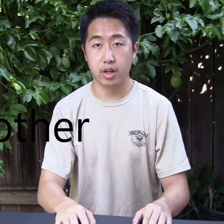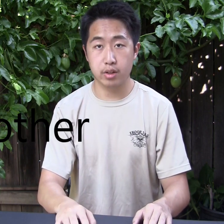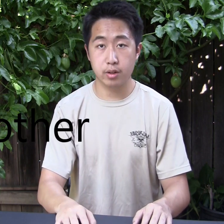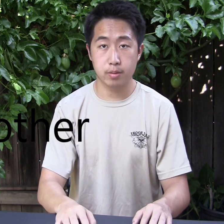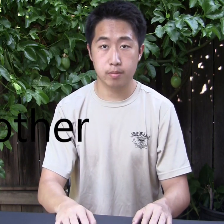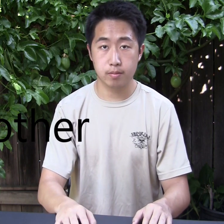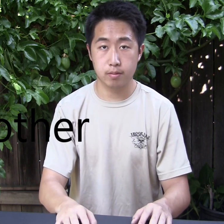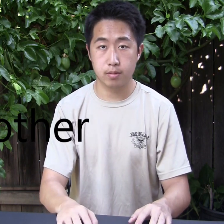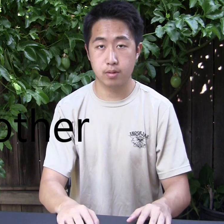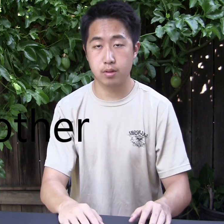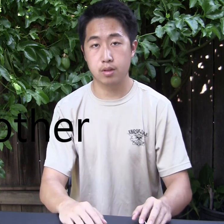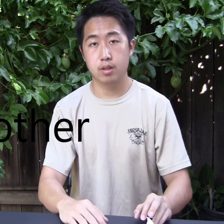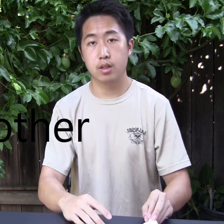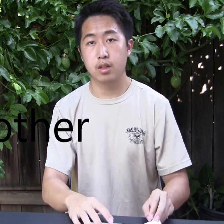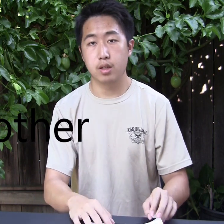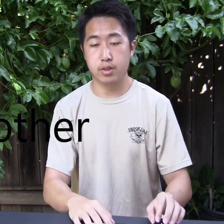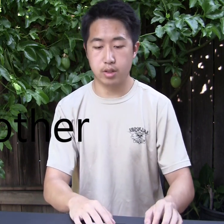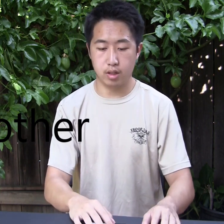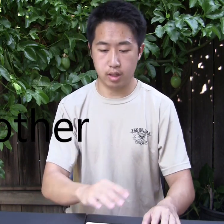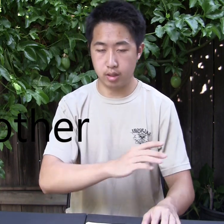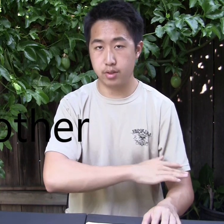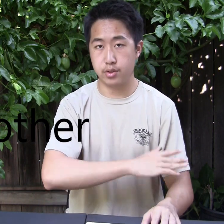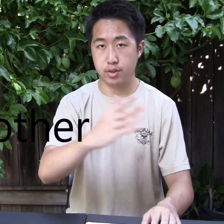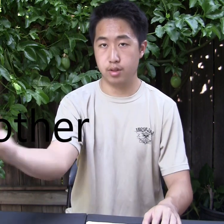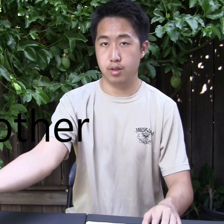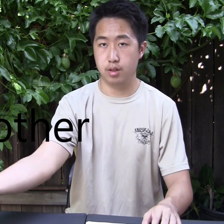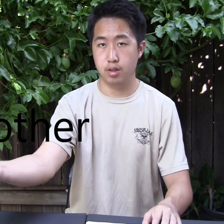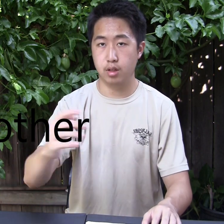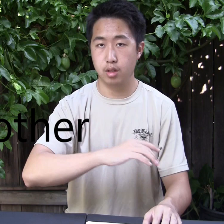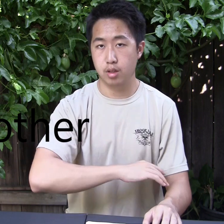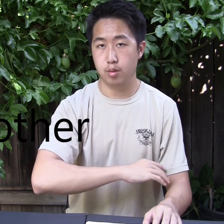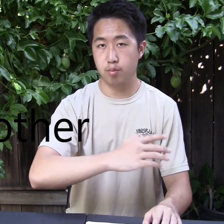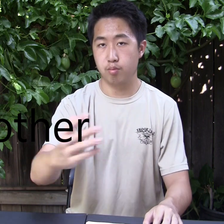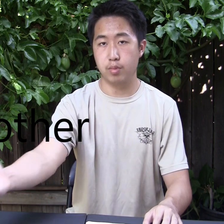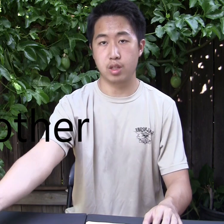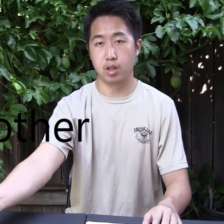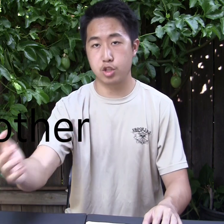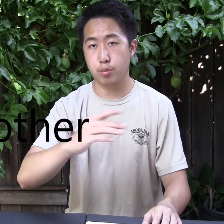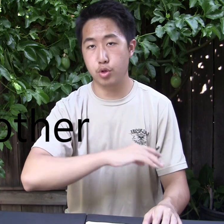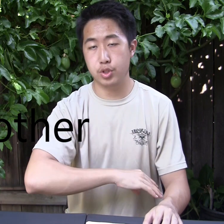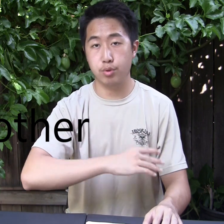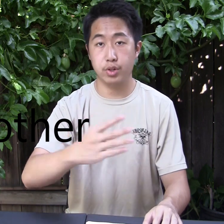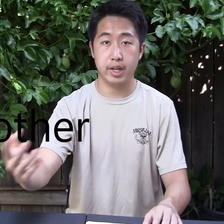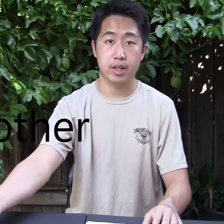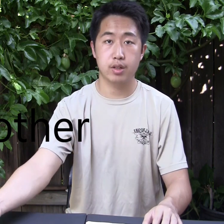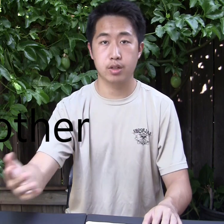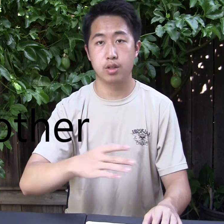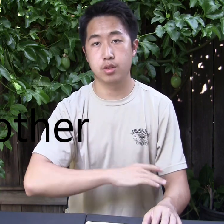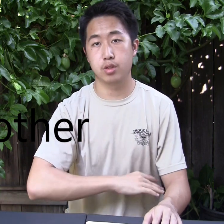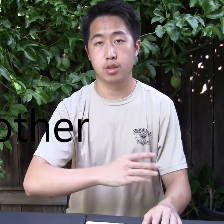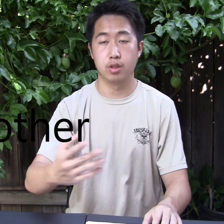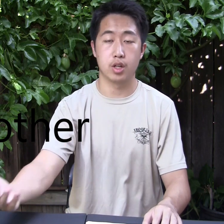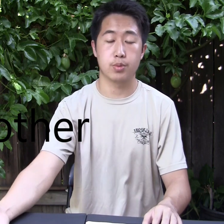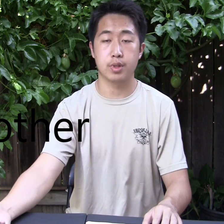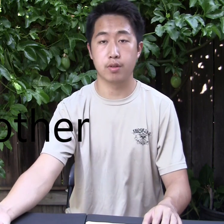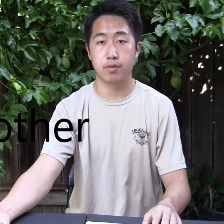Another is done like this. Make a larger motion with your hand, not to be confused